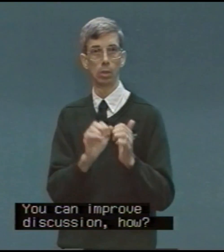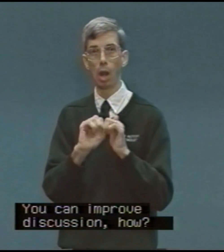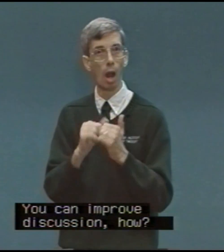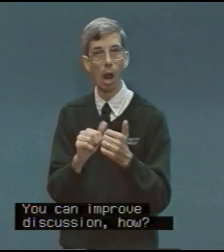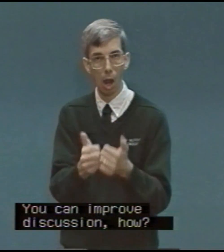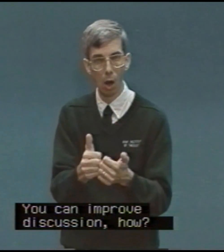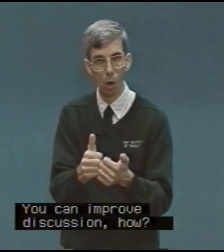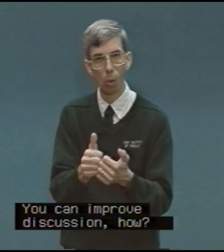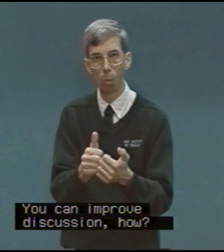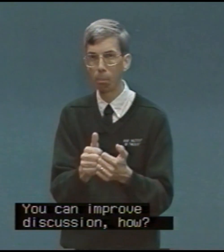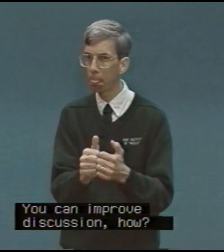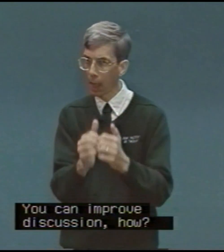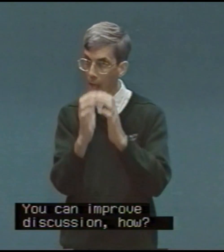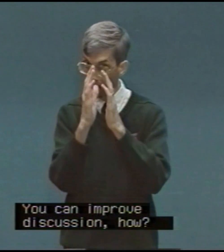You can improve discussion. How?